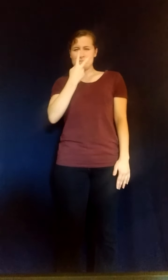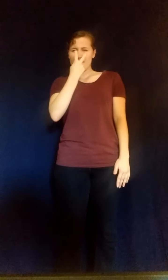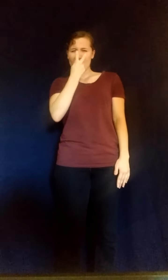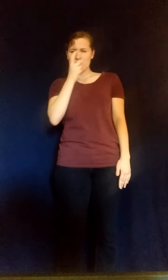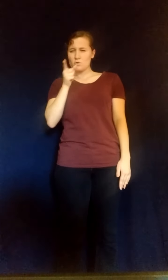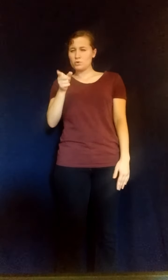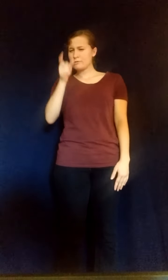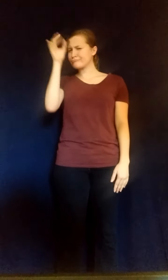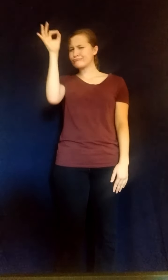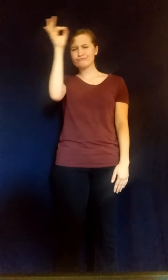to doubt.